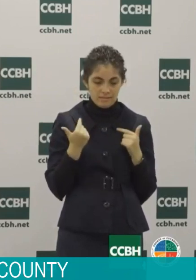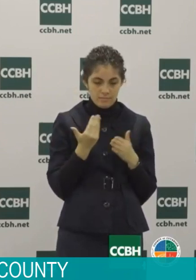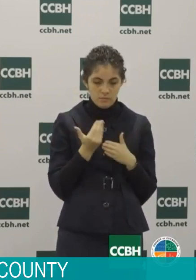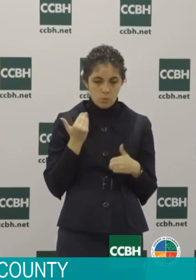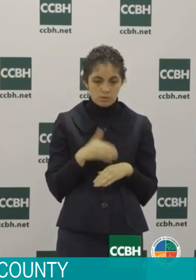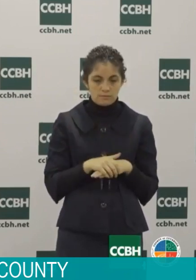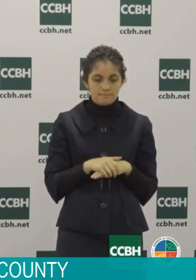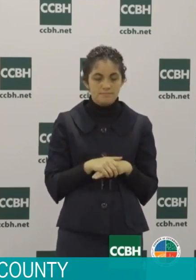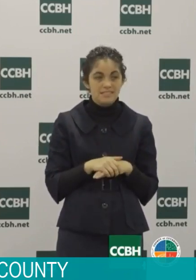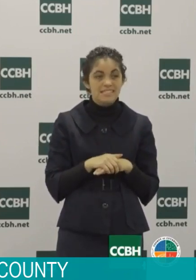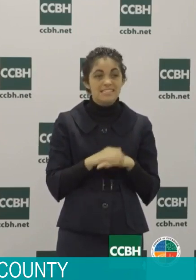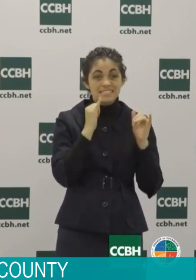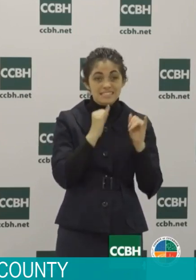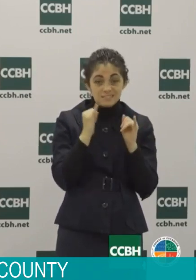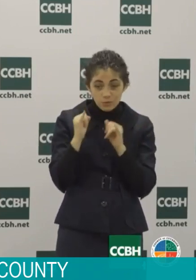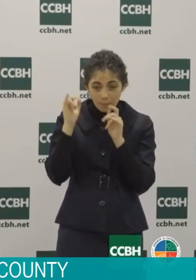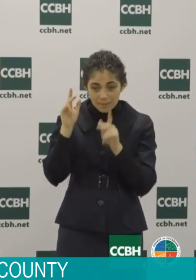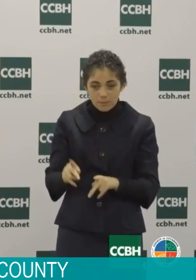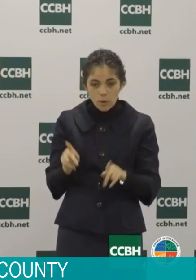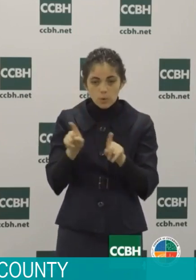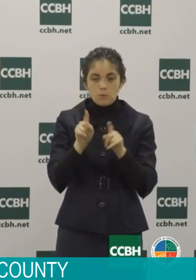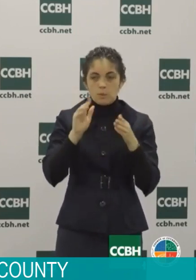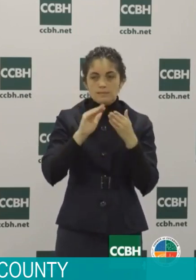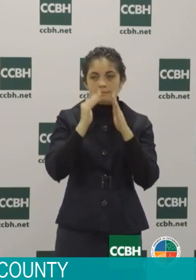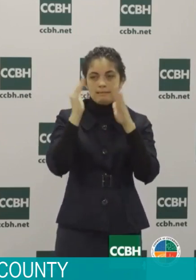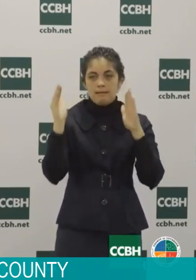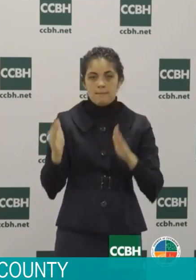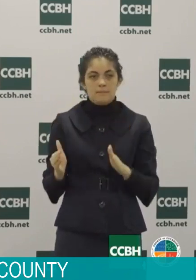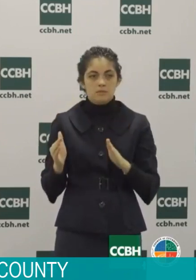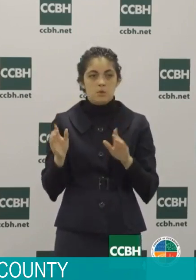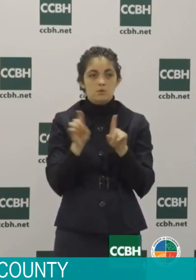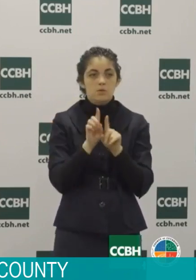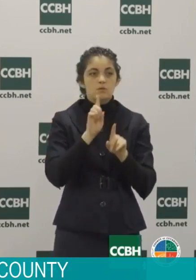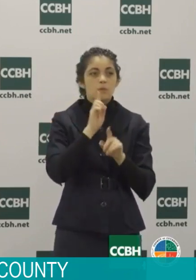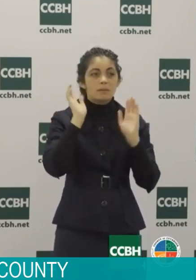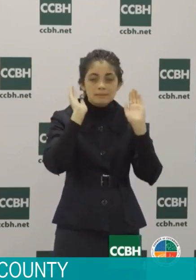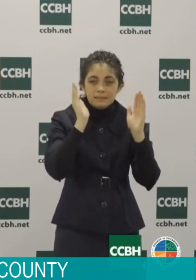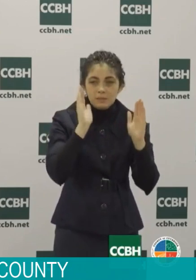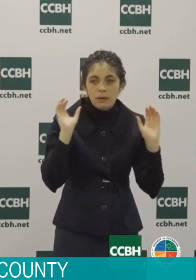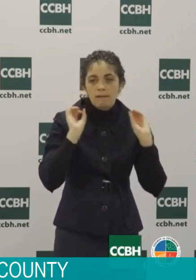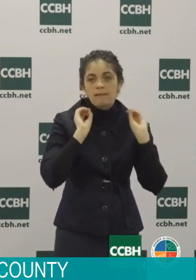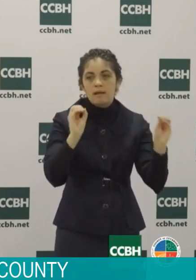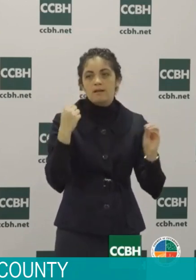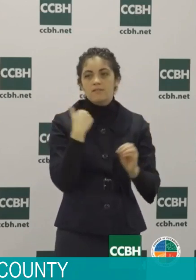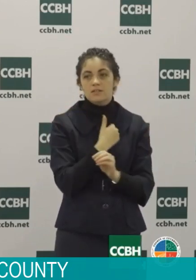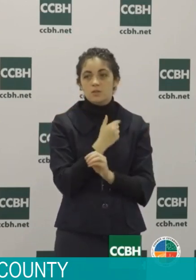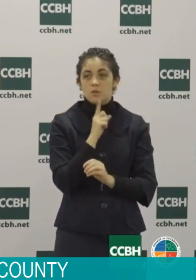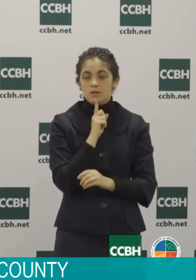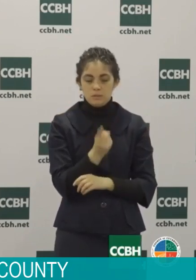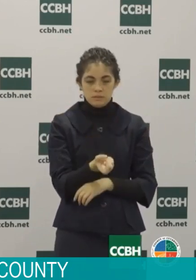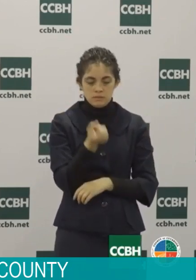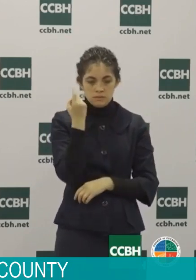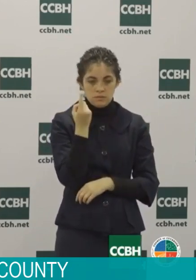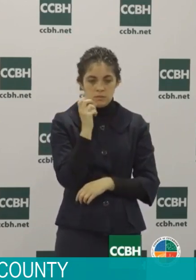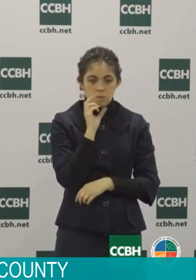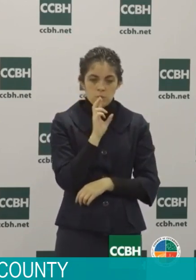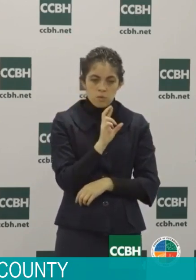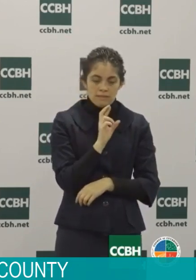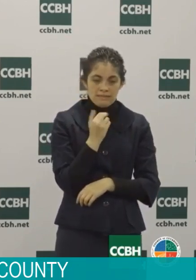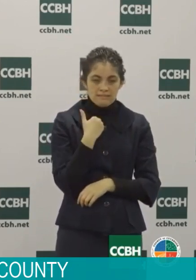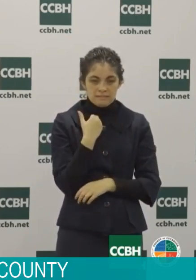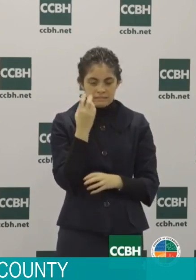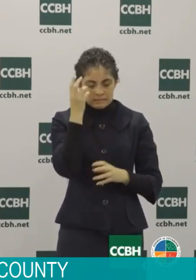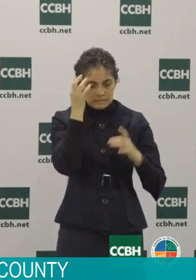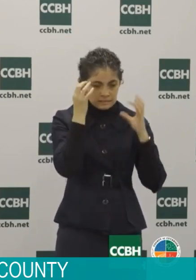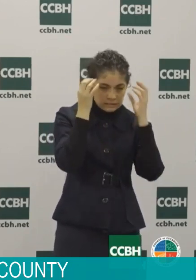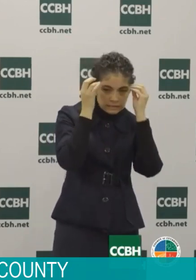it as individuals and as neighbors. And that's a tension that none of us ever wanted to have to grapple with, but it's one that